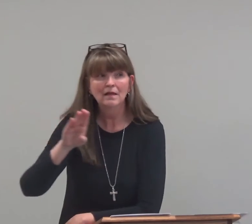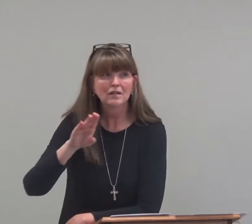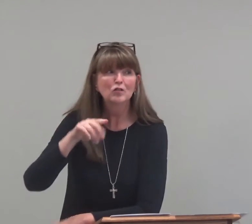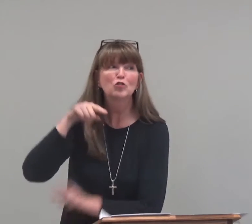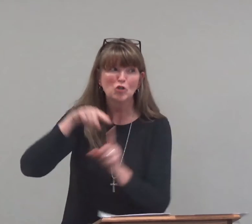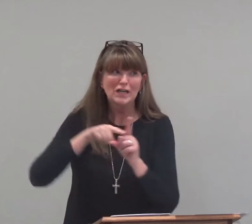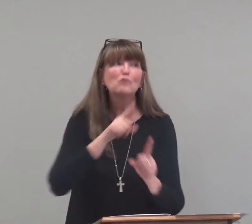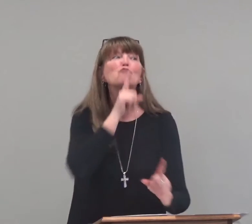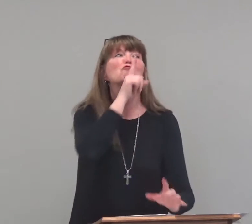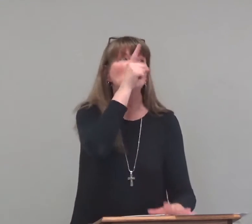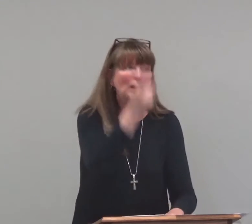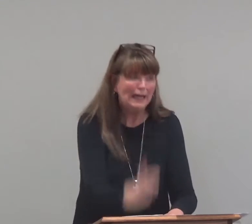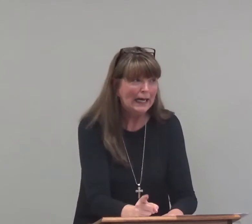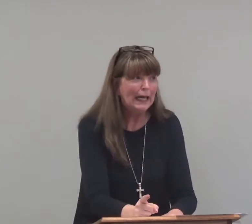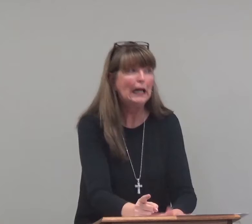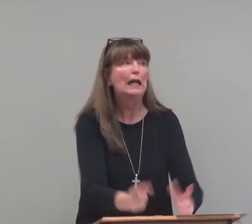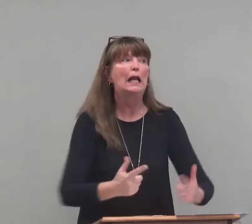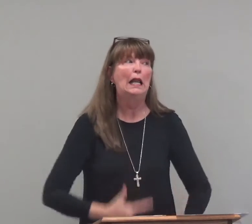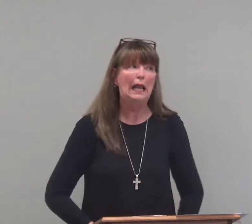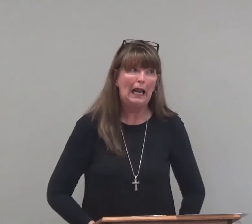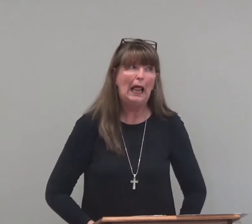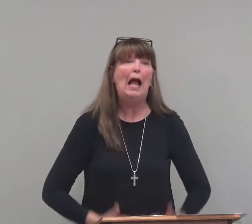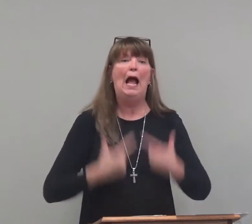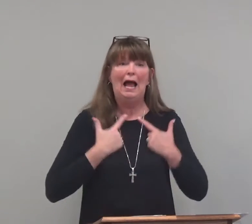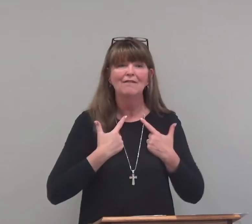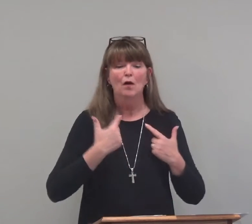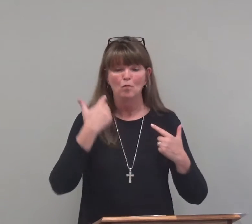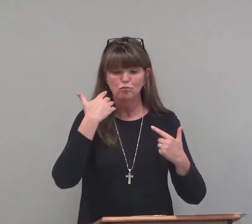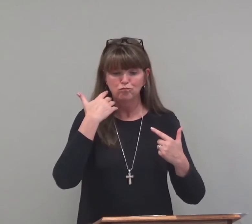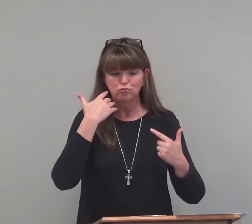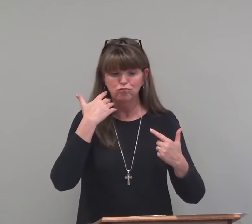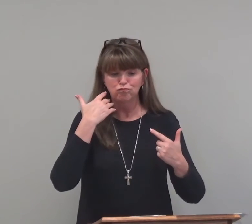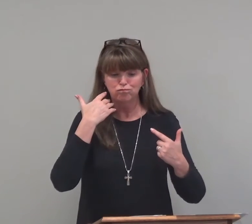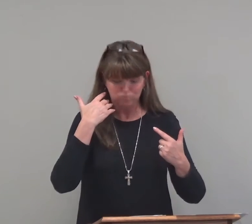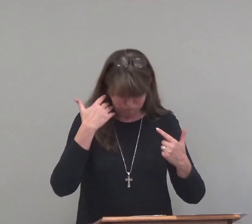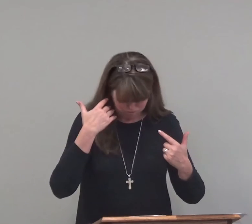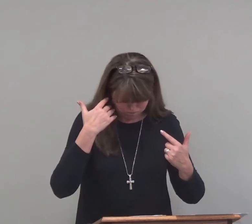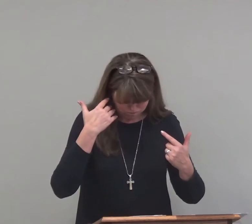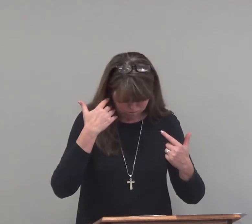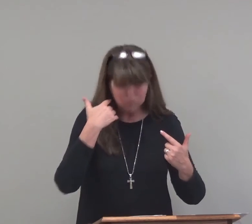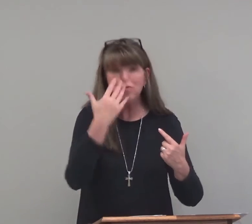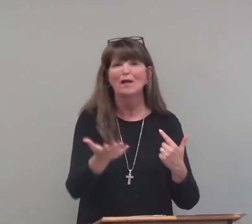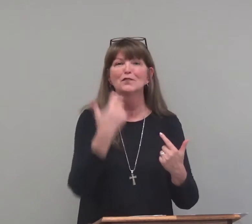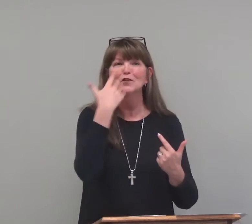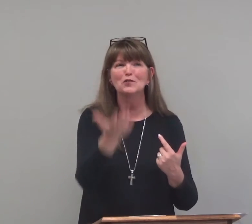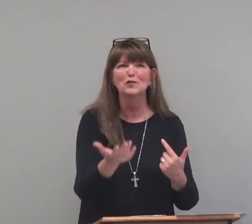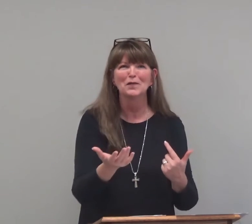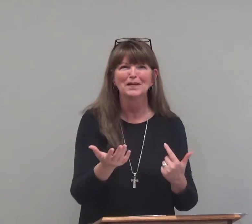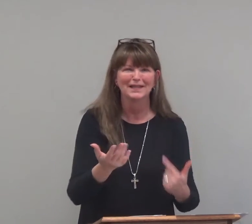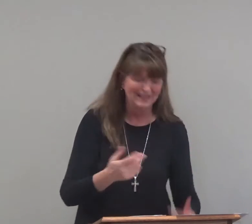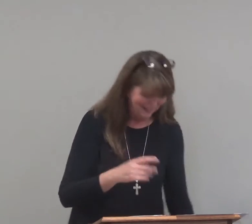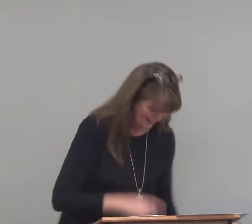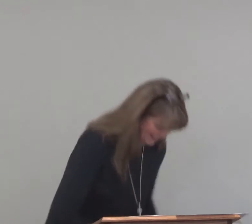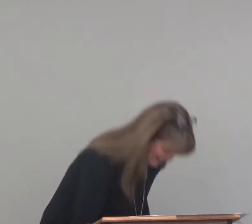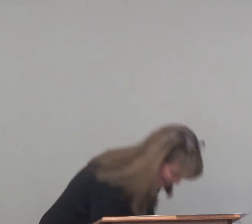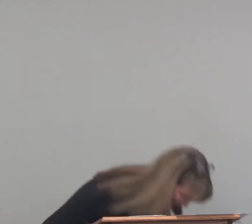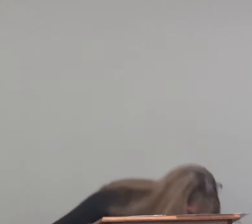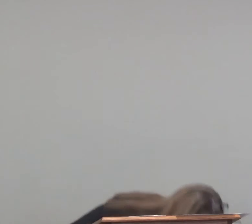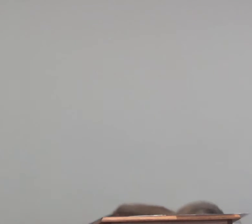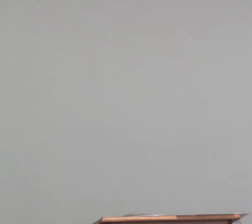And now a third one was Rahab. And you guys remember Rahab, right? She was a real live prostitute.